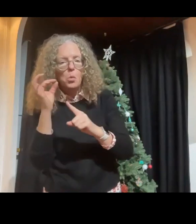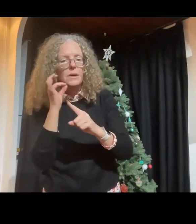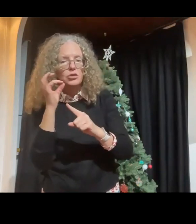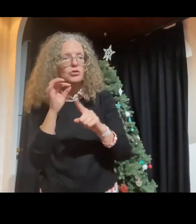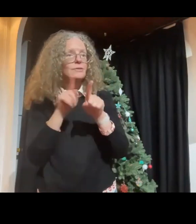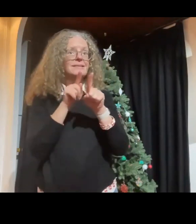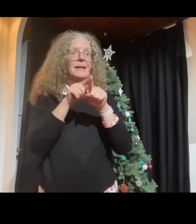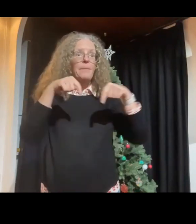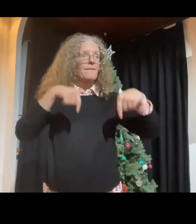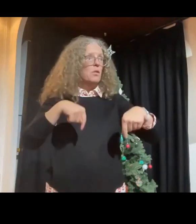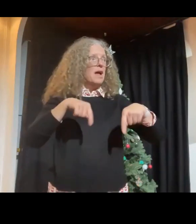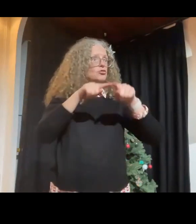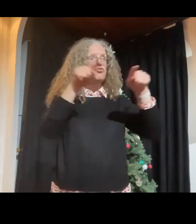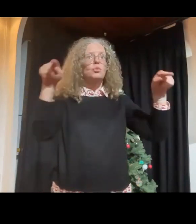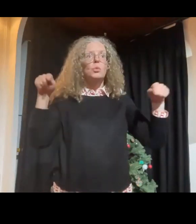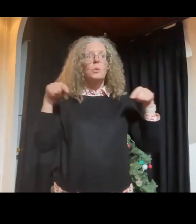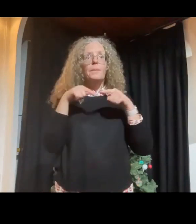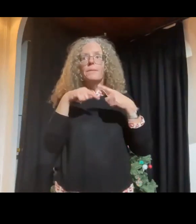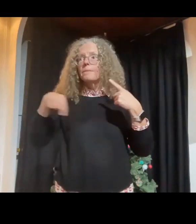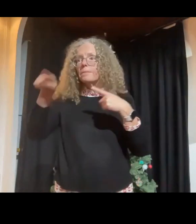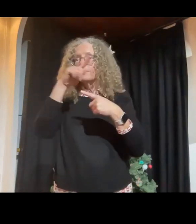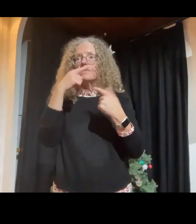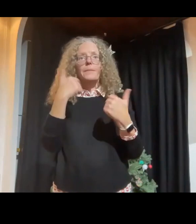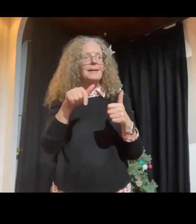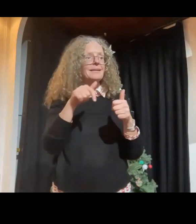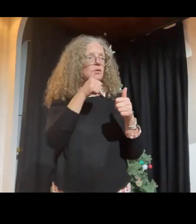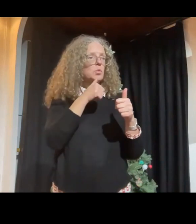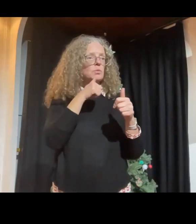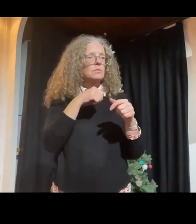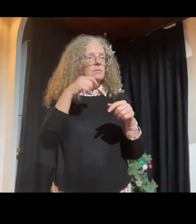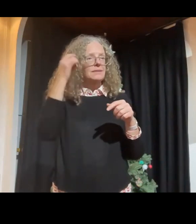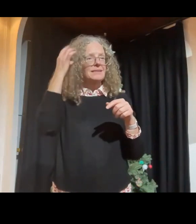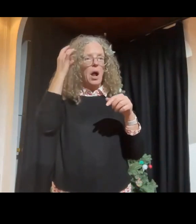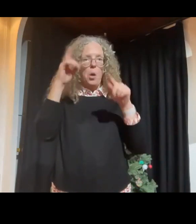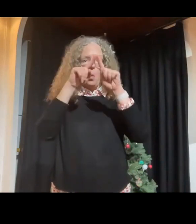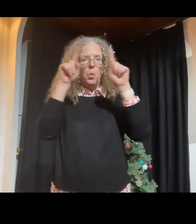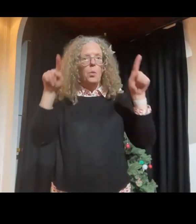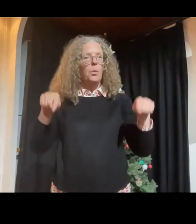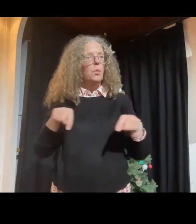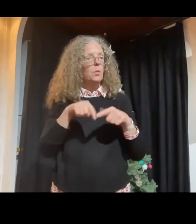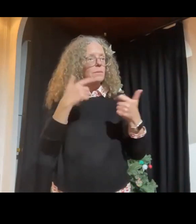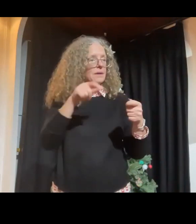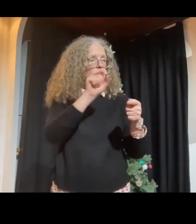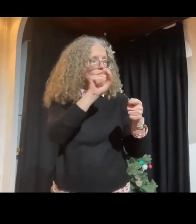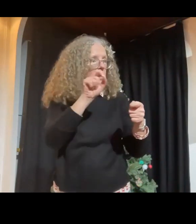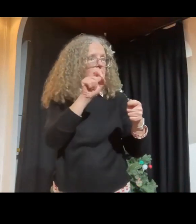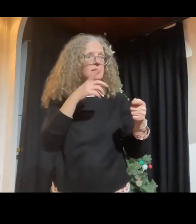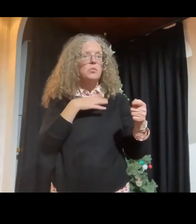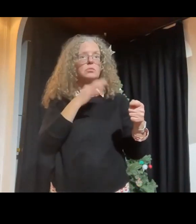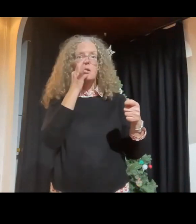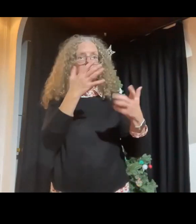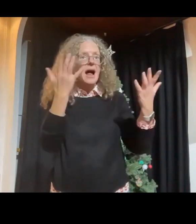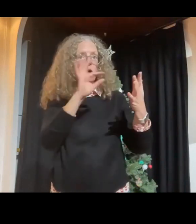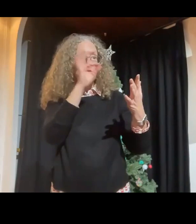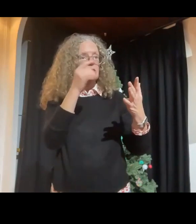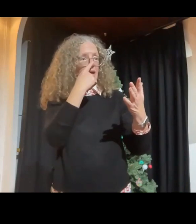And we will check that and see what questions we've got there. If you're in the room, you have got the giant yellow post-its. If